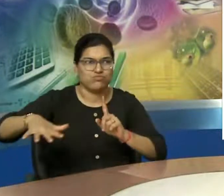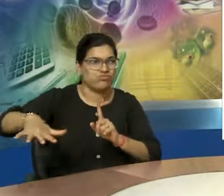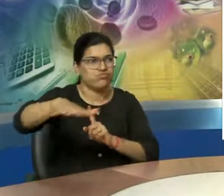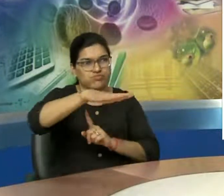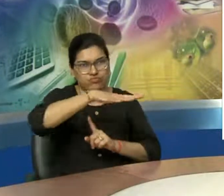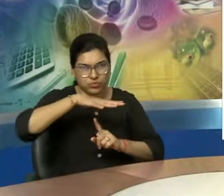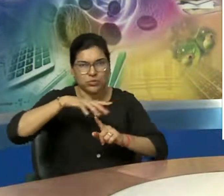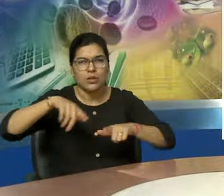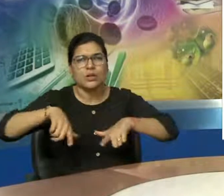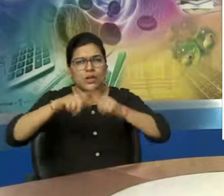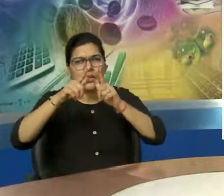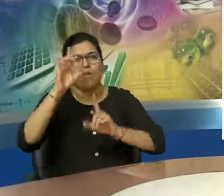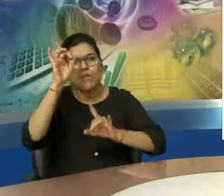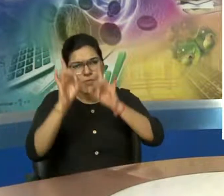Vegetation.